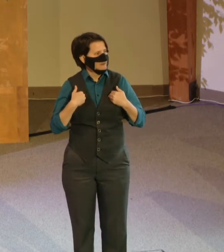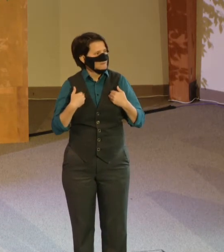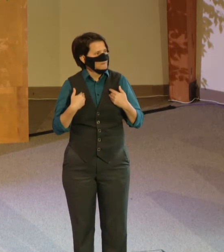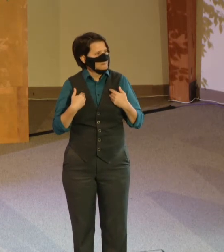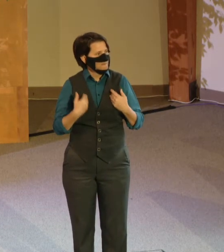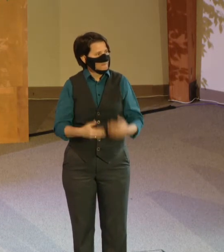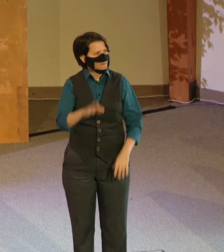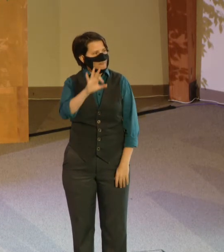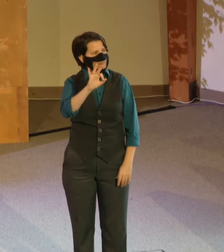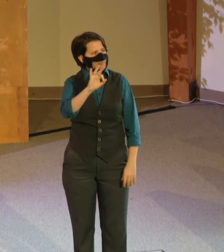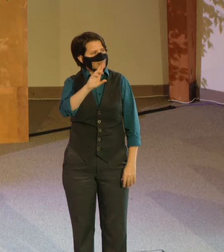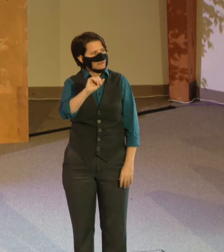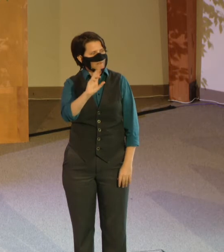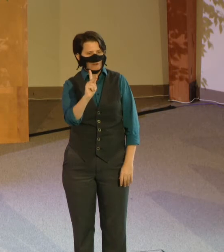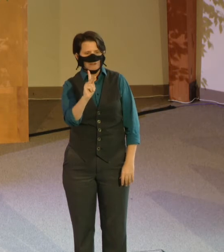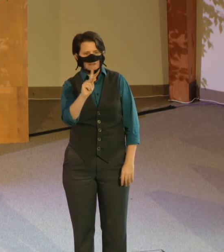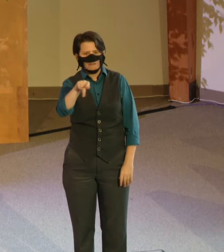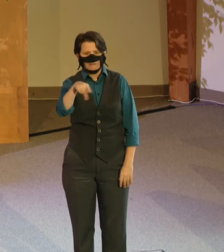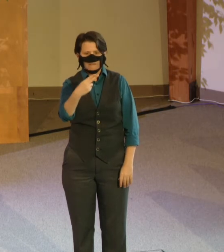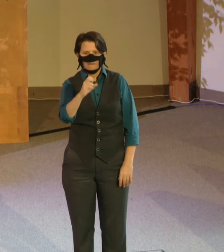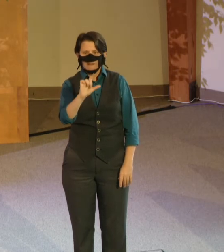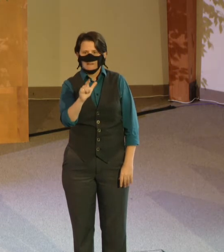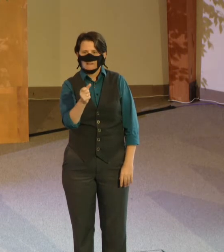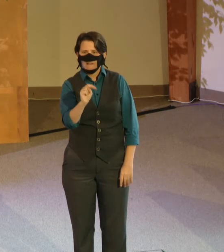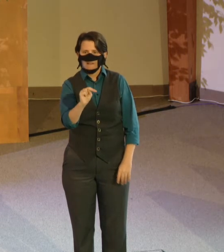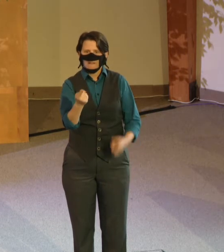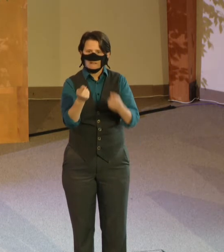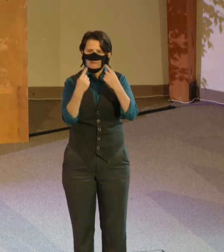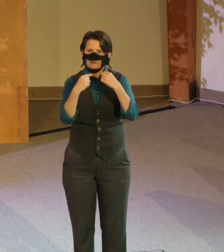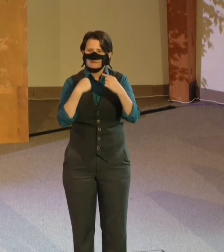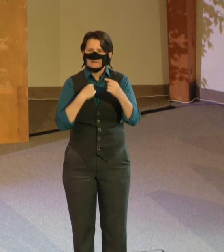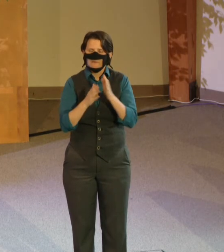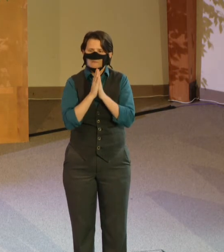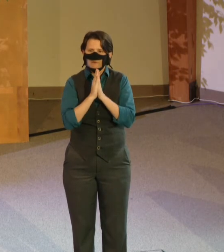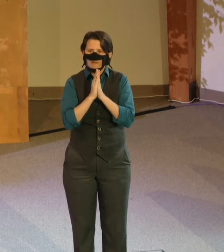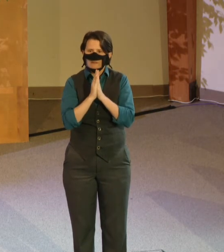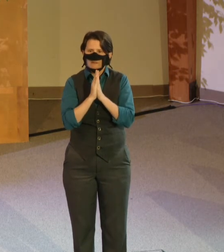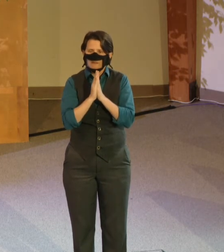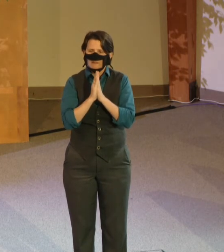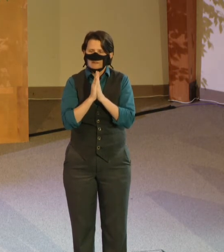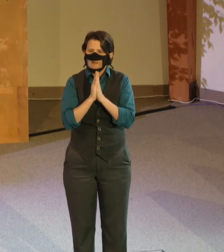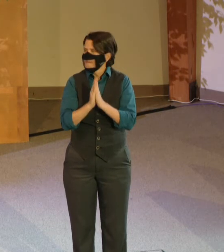our opening prayer. And so if you're ready, just take that nice deep breath.